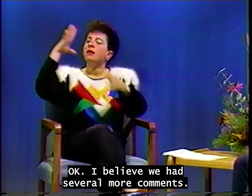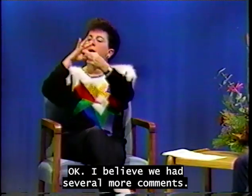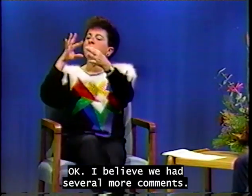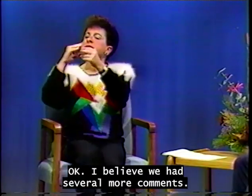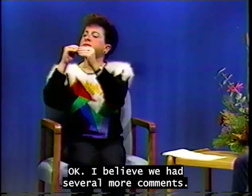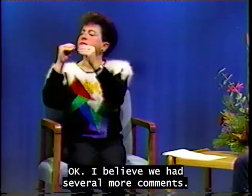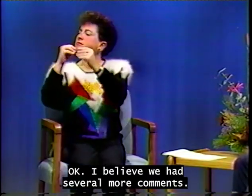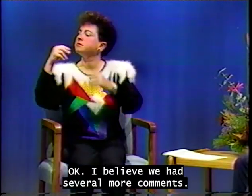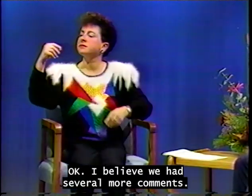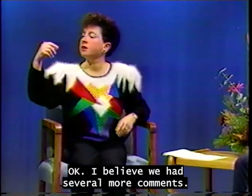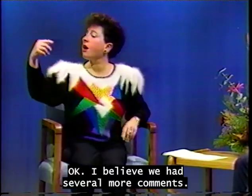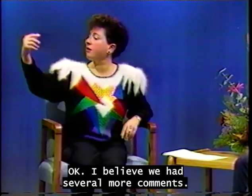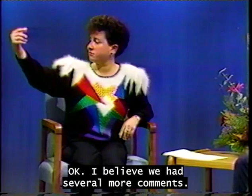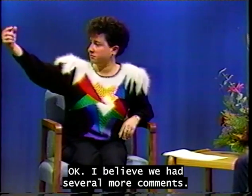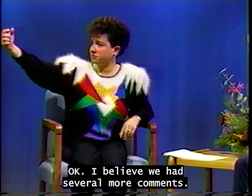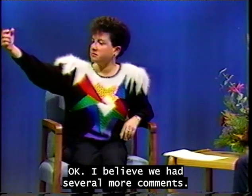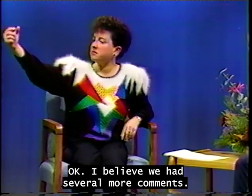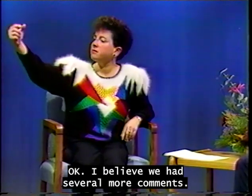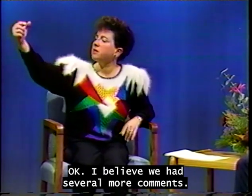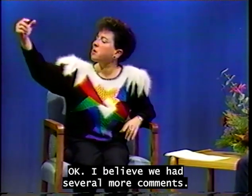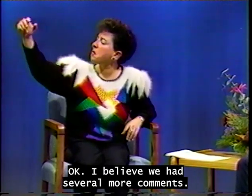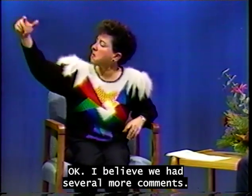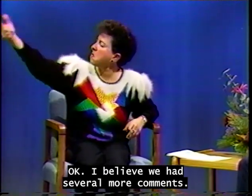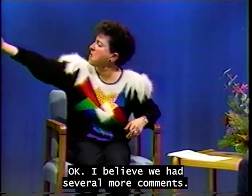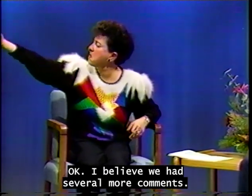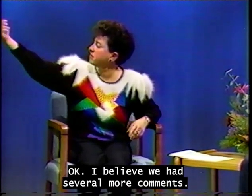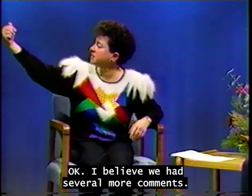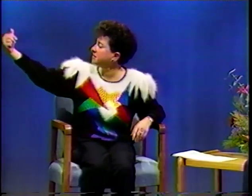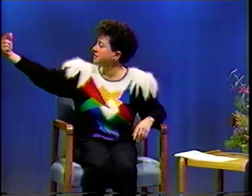Okay. I believe we had several more comments.